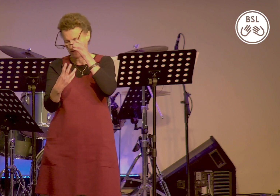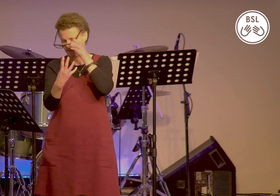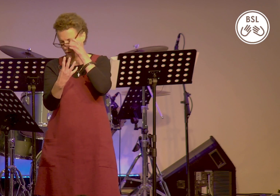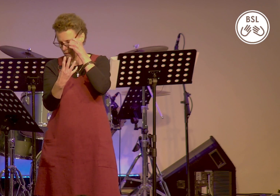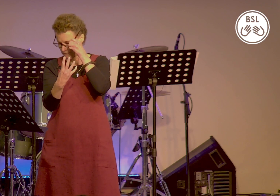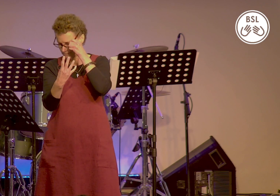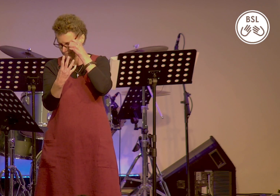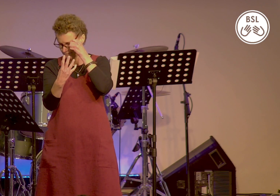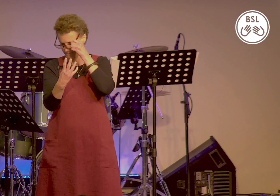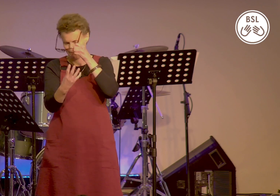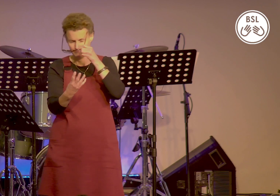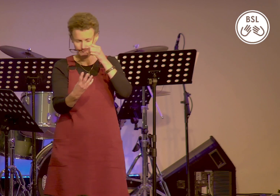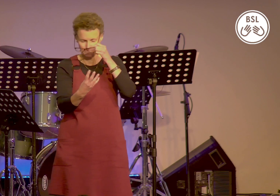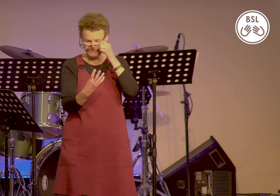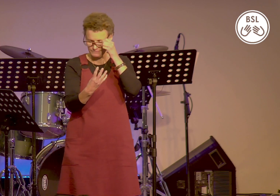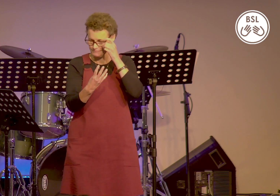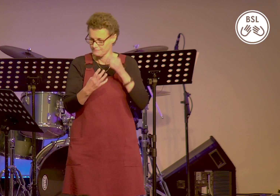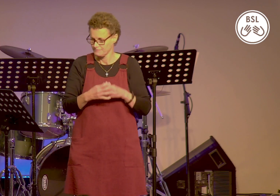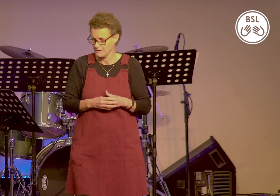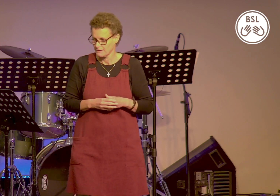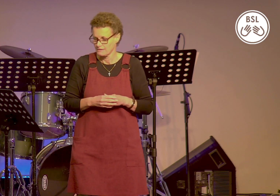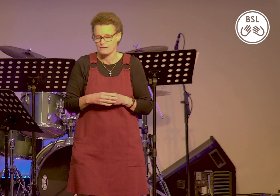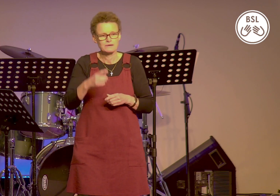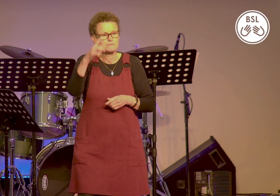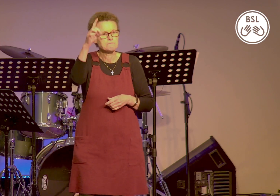In verse, let me get my glasses on, verse